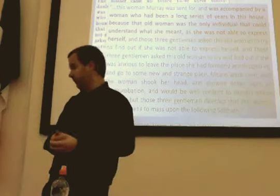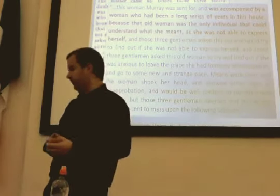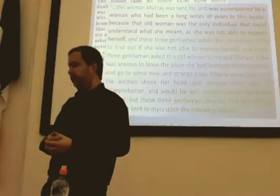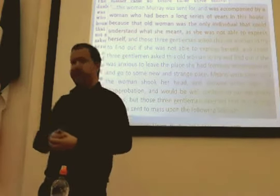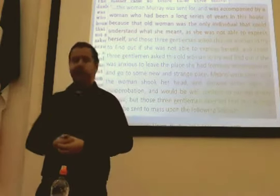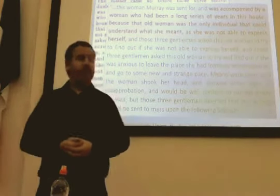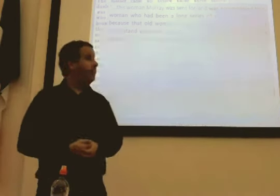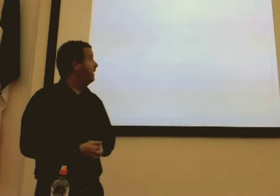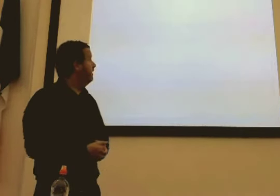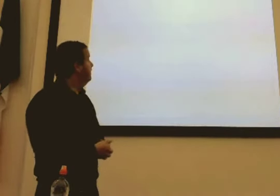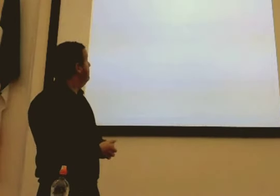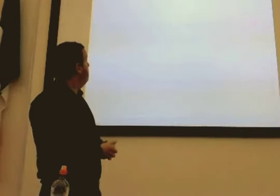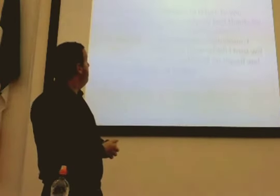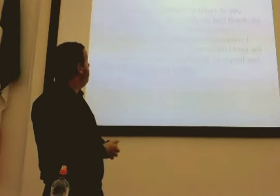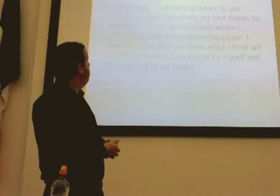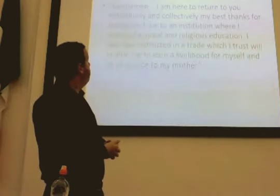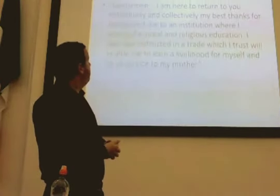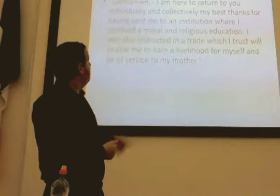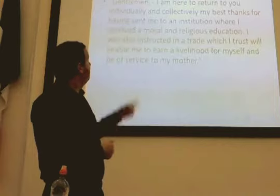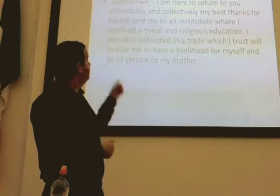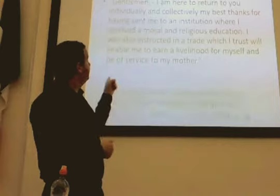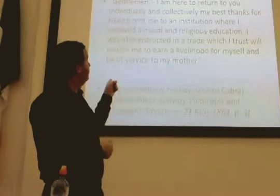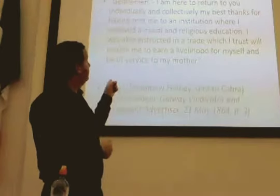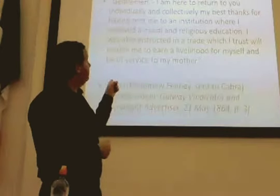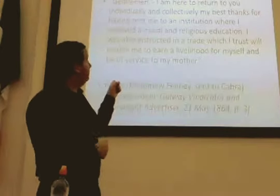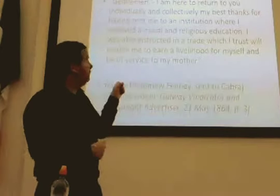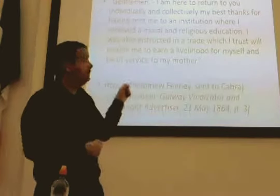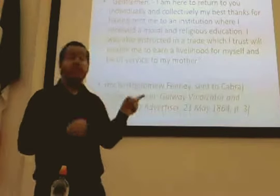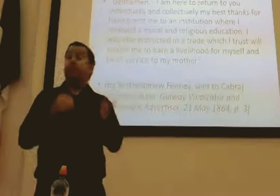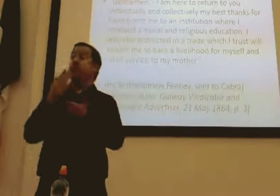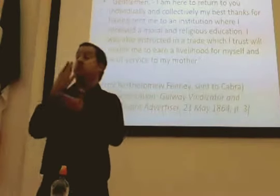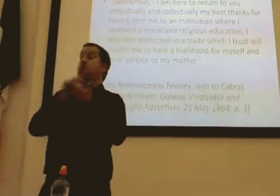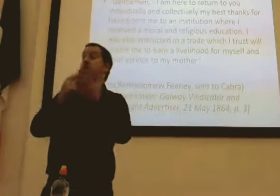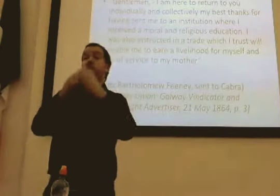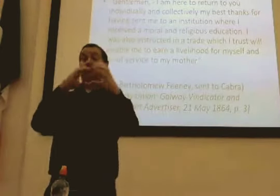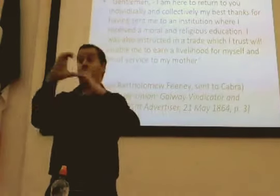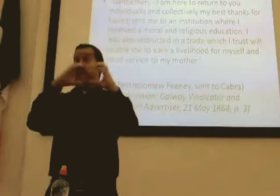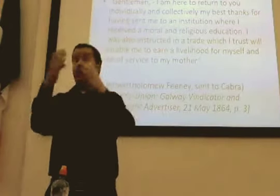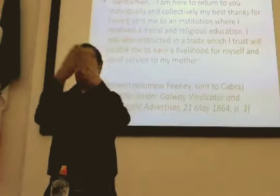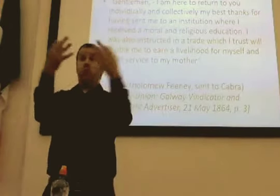that to assess whether she was Catholic or Protestant, or whether she had a religion at all.